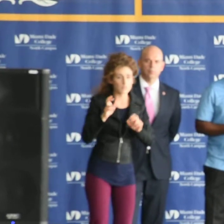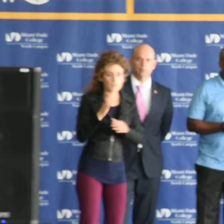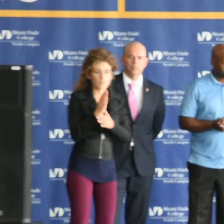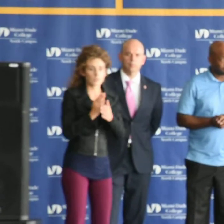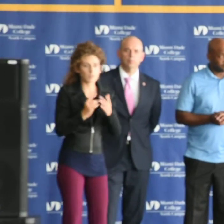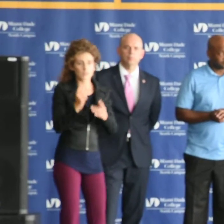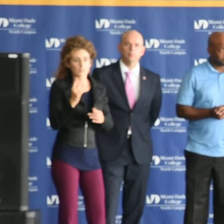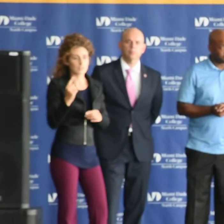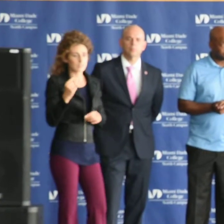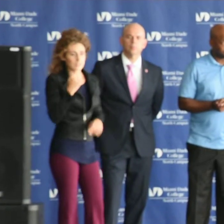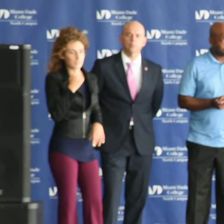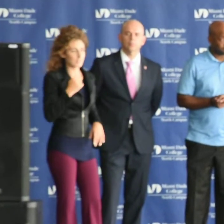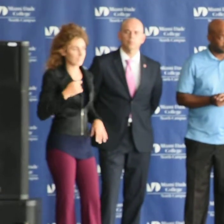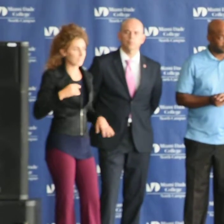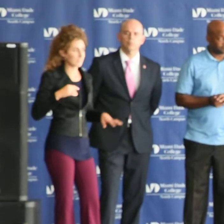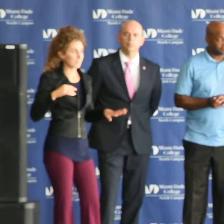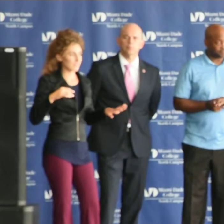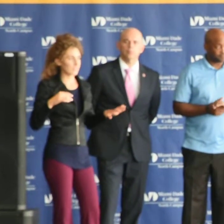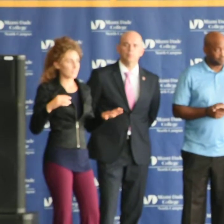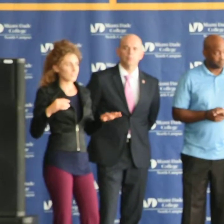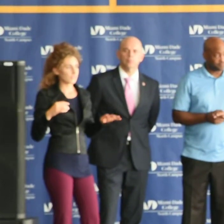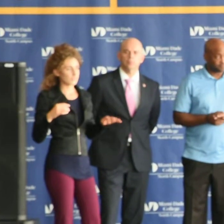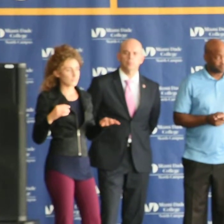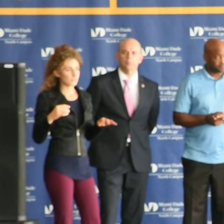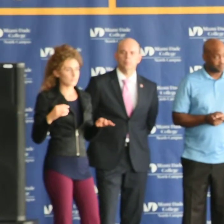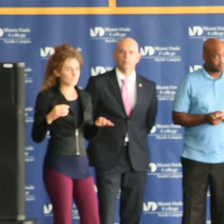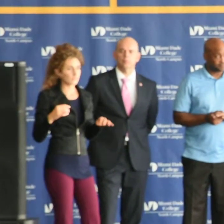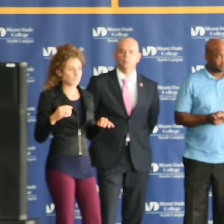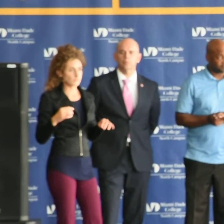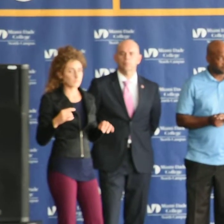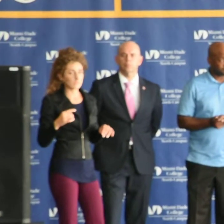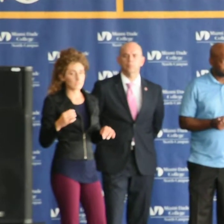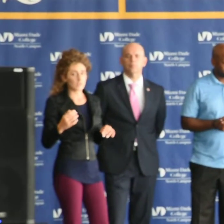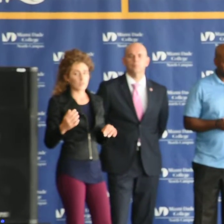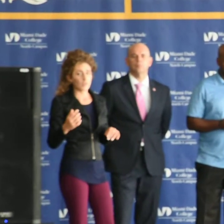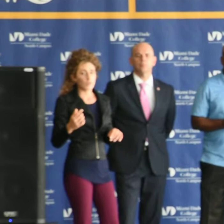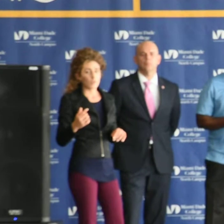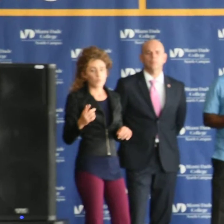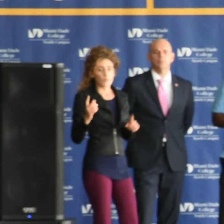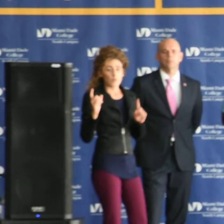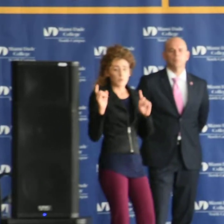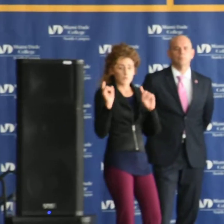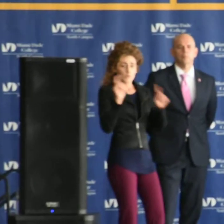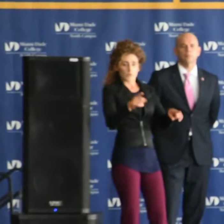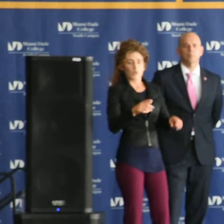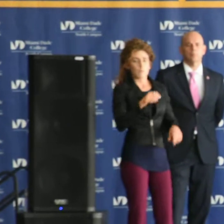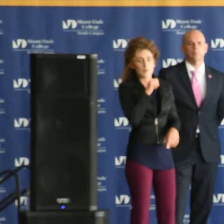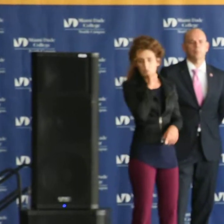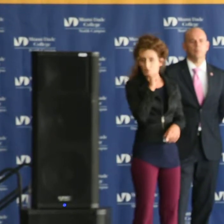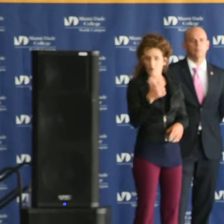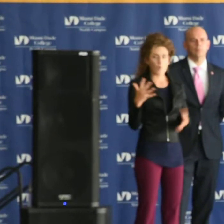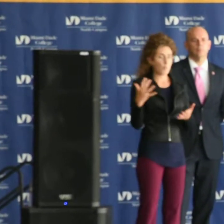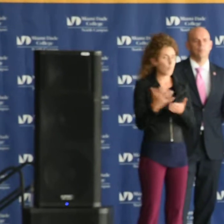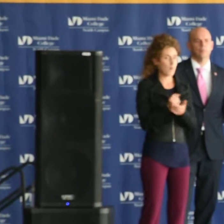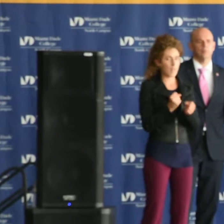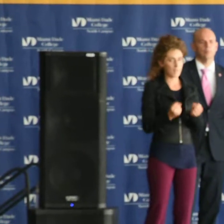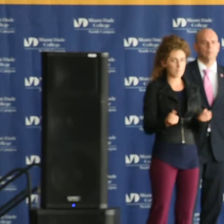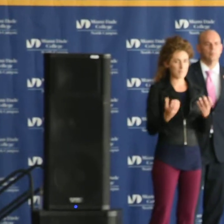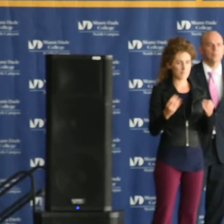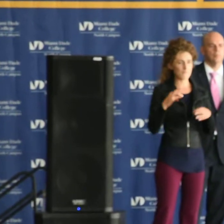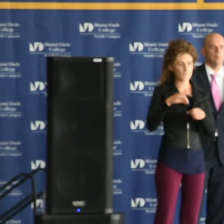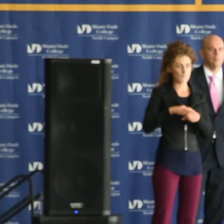there, but you didn't win a lot of their votes. That's not true. You are